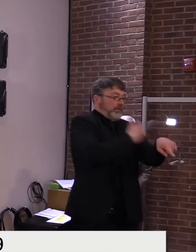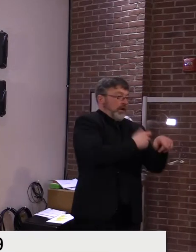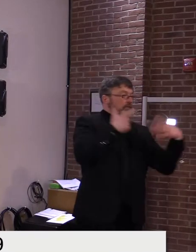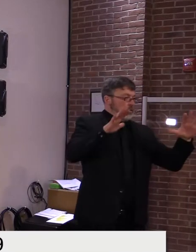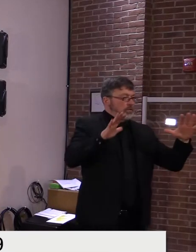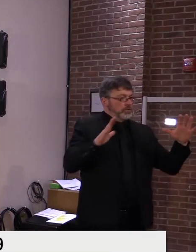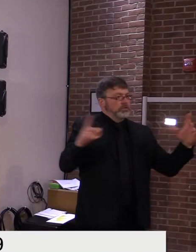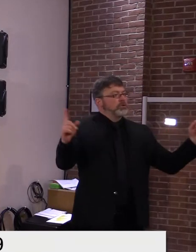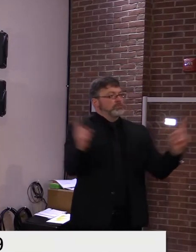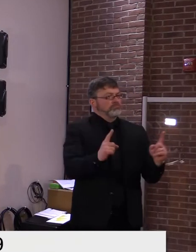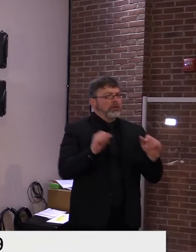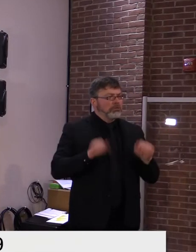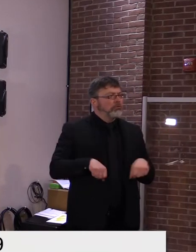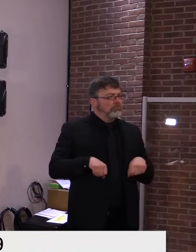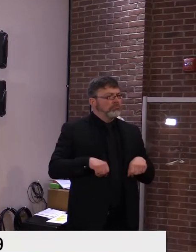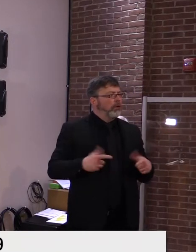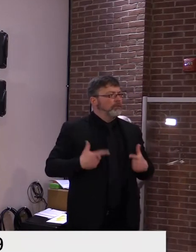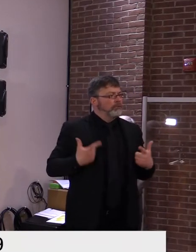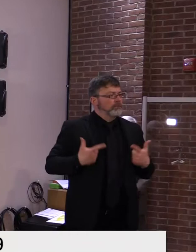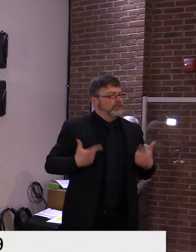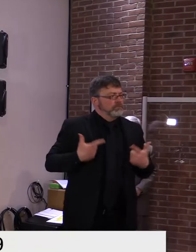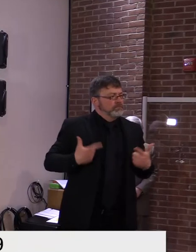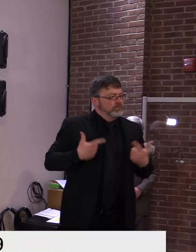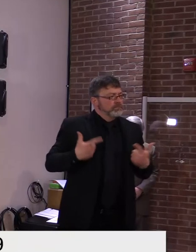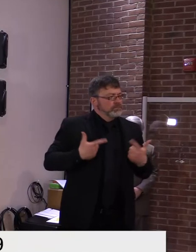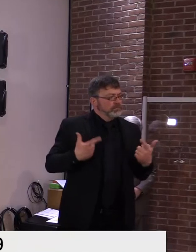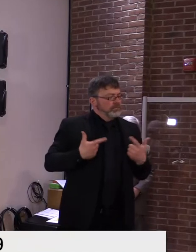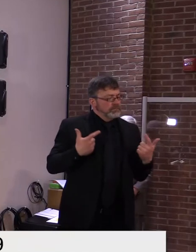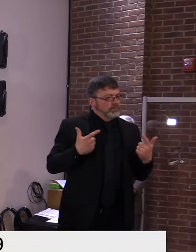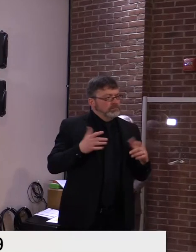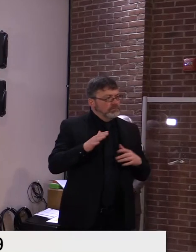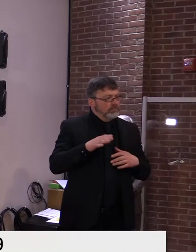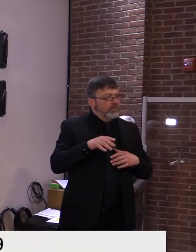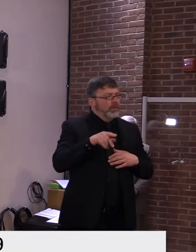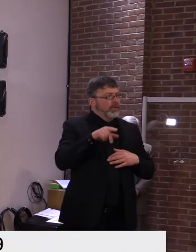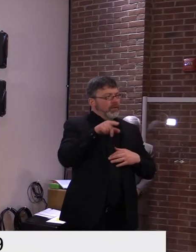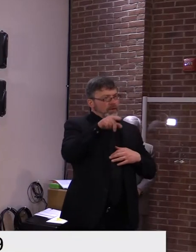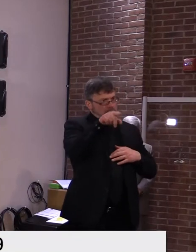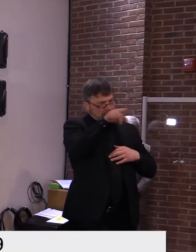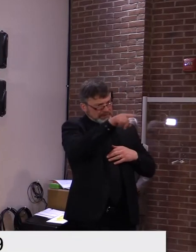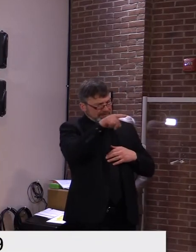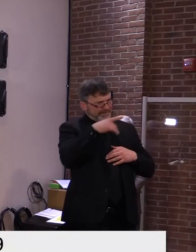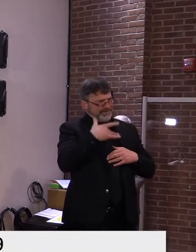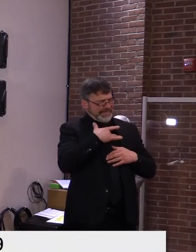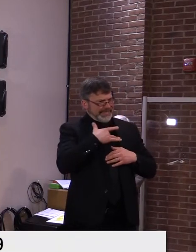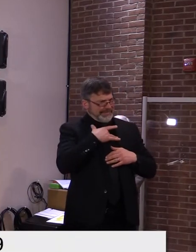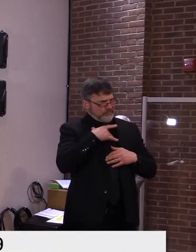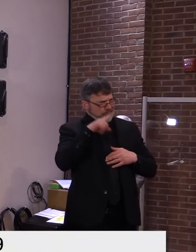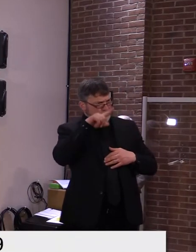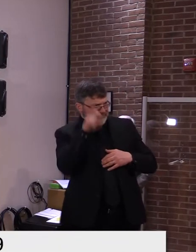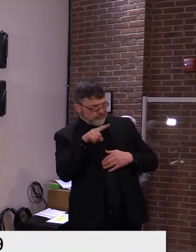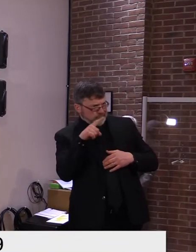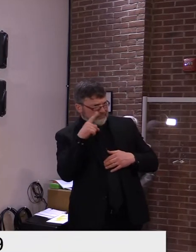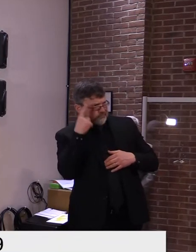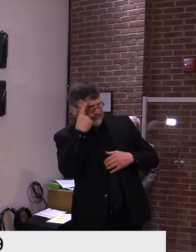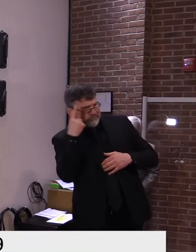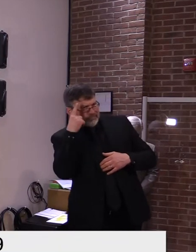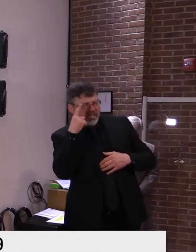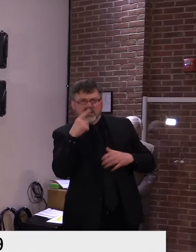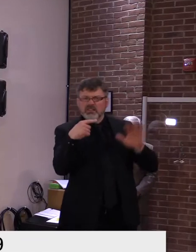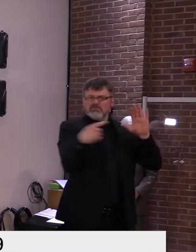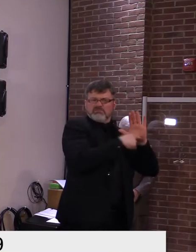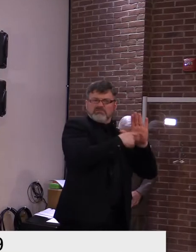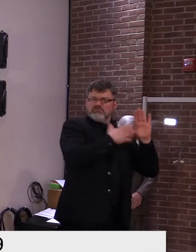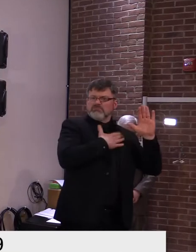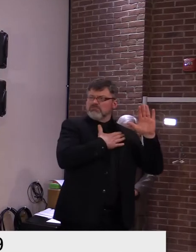right now, but if you do travel and you are not vaccinated, be sure to quarantine for either 14 days or,